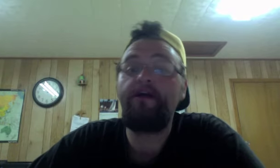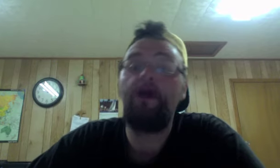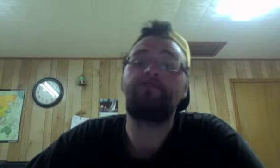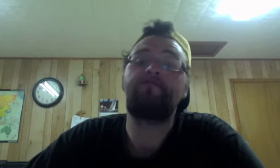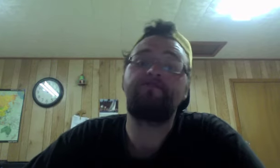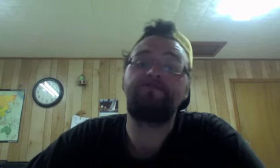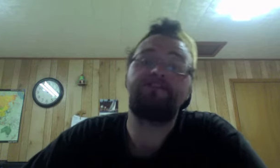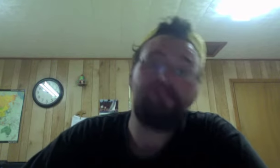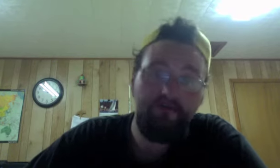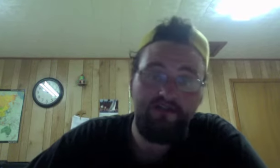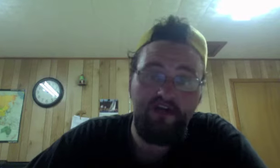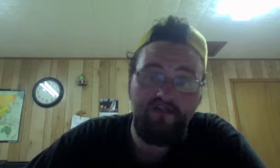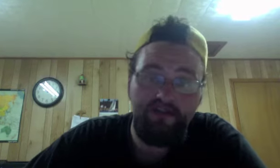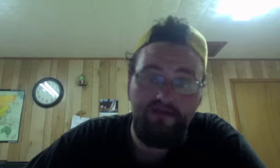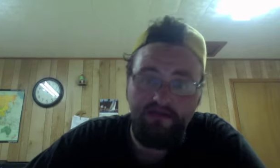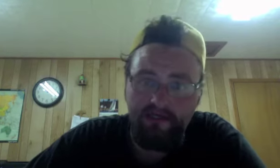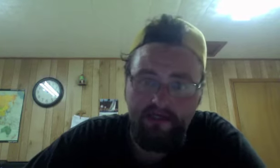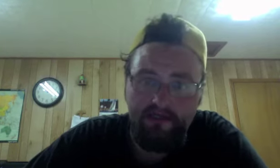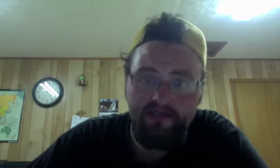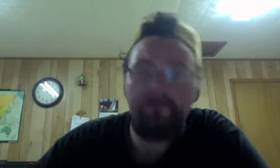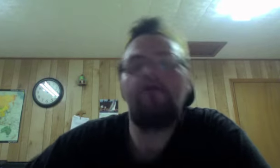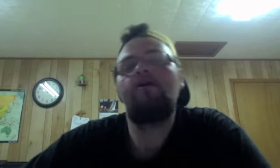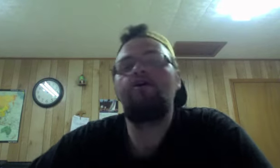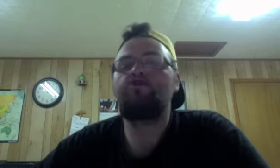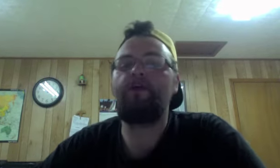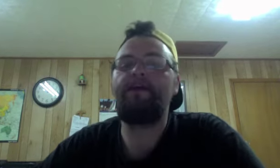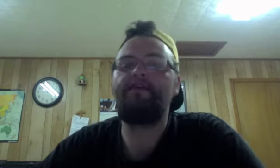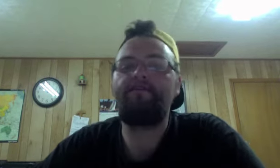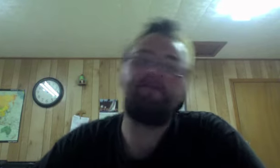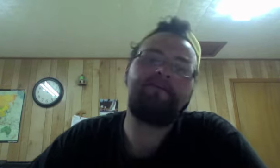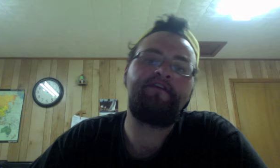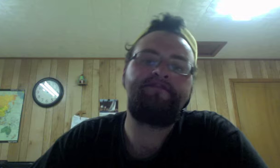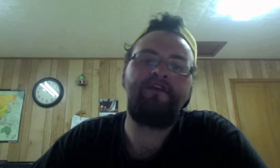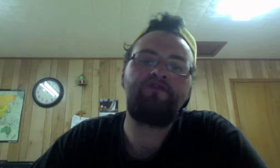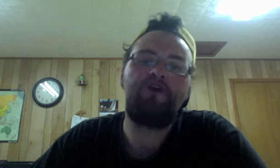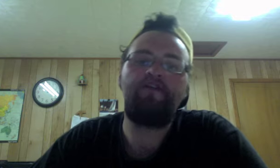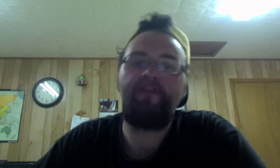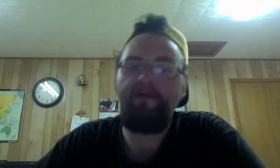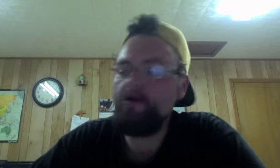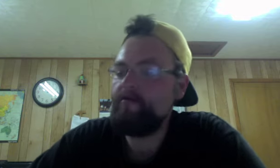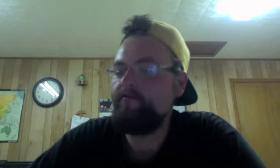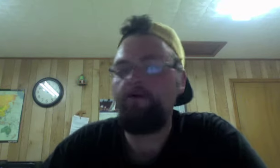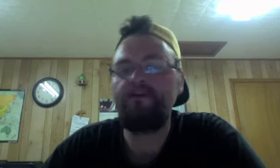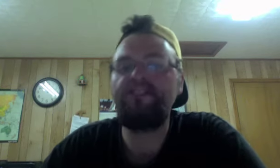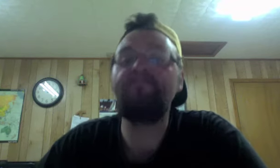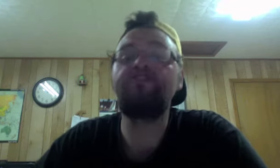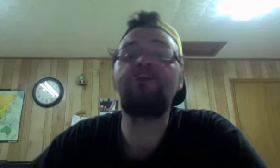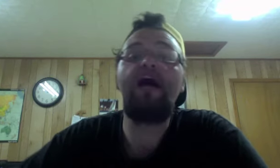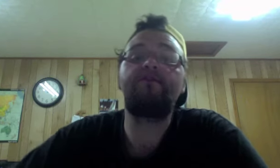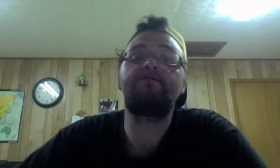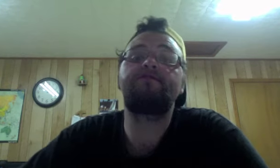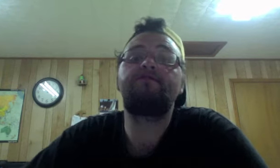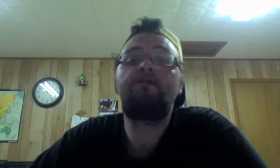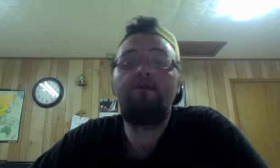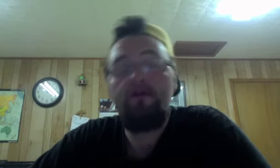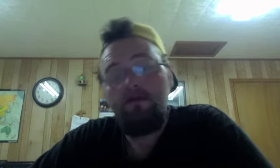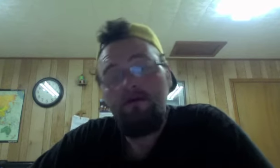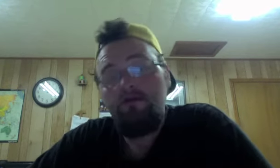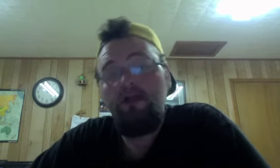controversial decision this offseason to say the least trading their their future hall of famer for Stephen Giles who a lot of